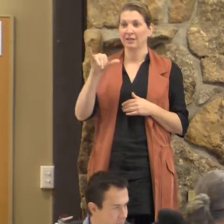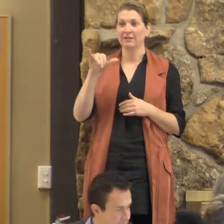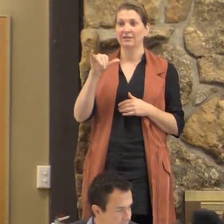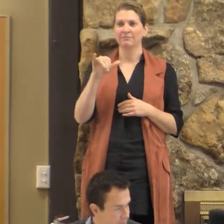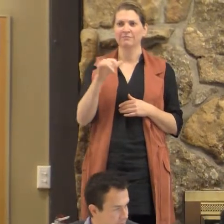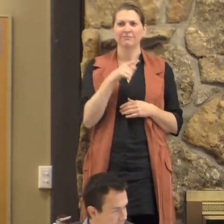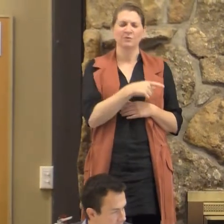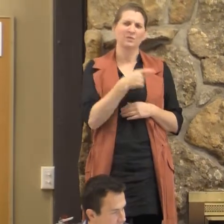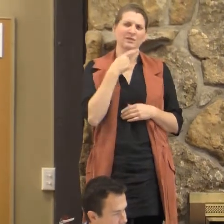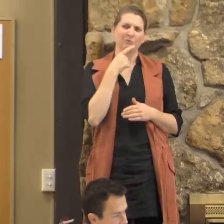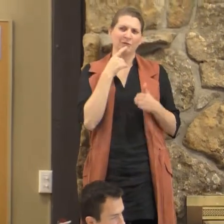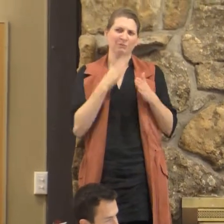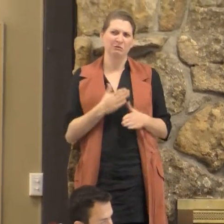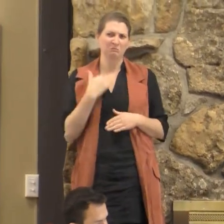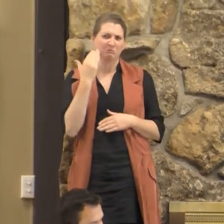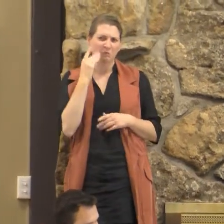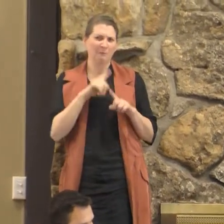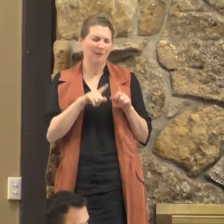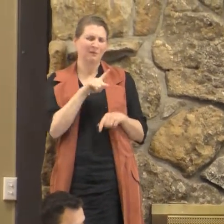deaf community.